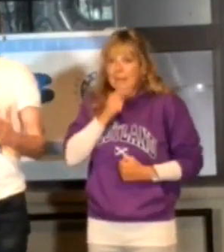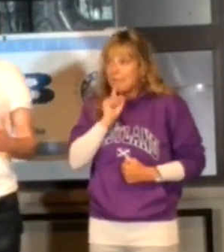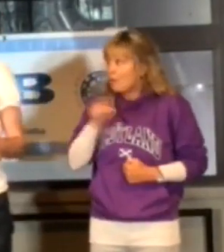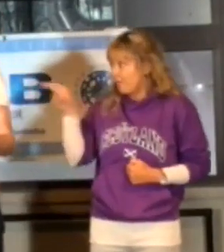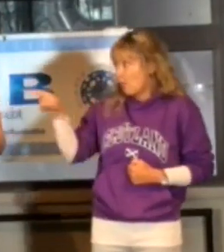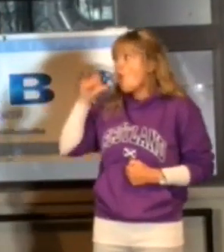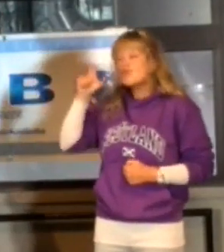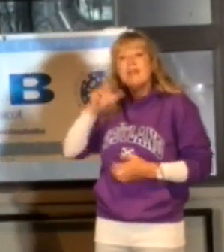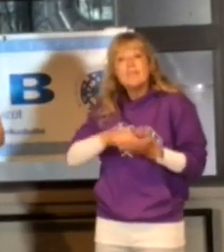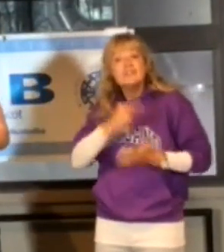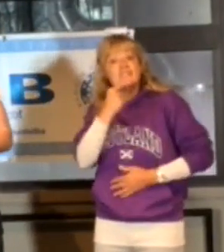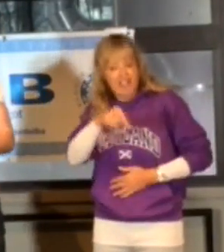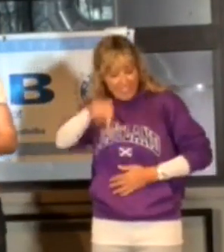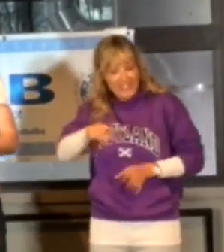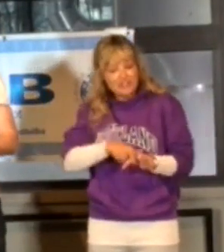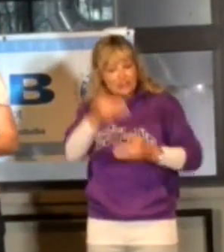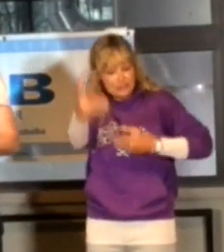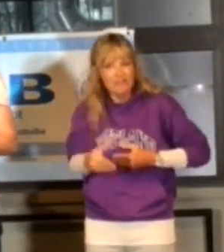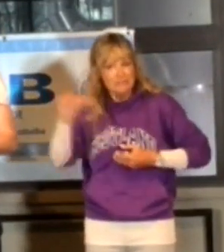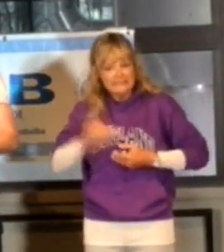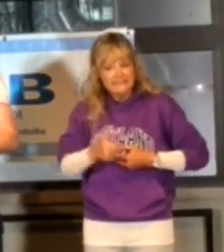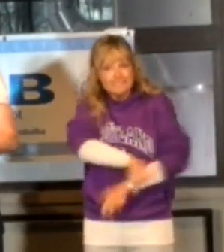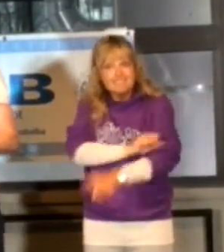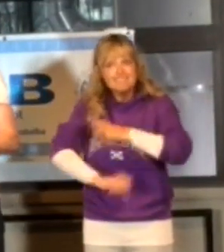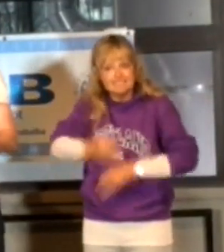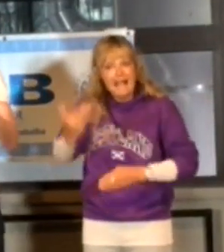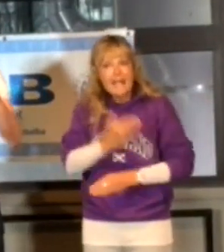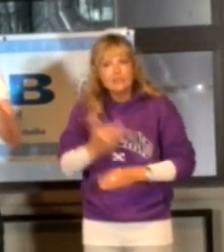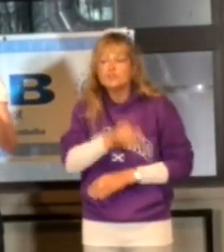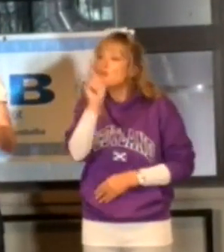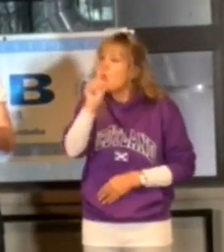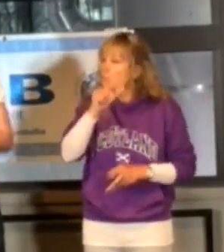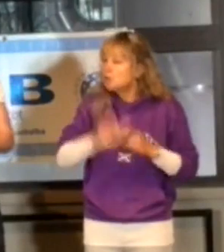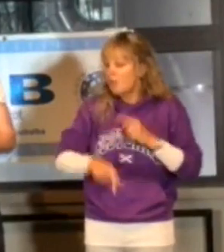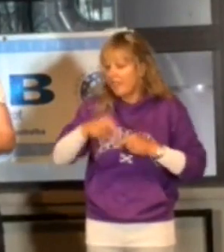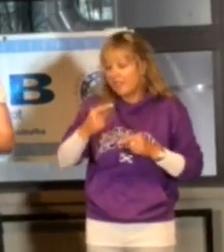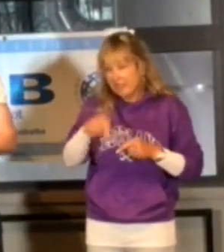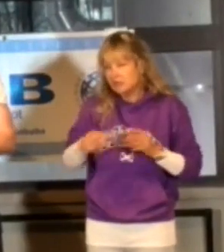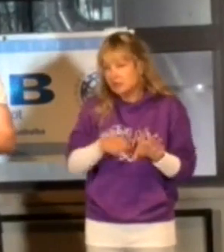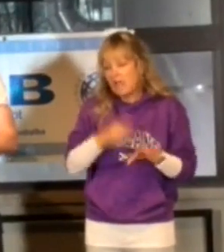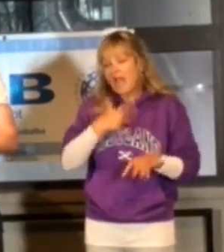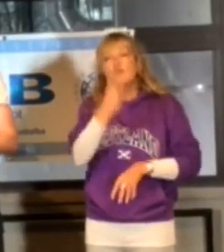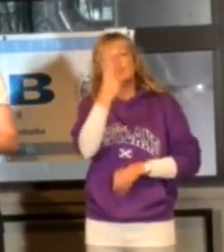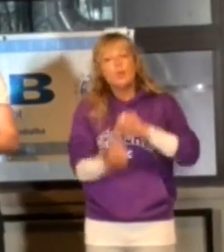for action. So what is the Scottish Independence Convention doing this year? We've got two main